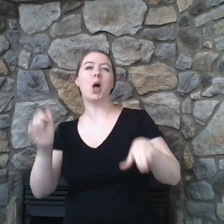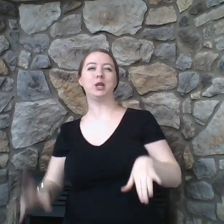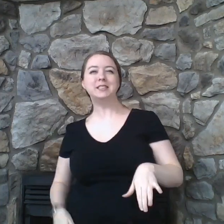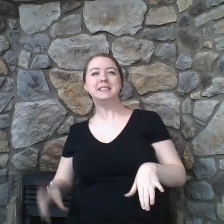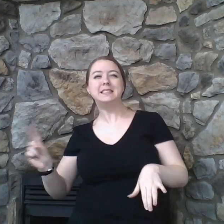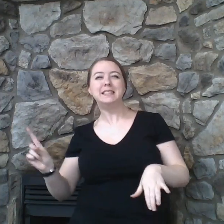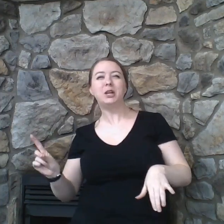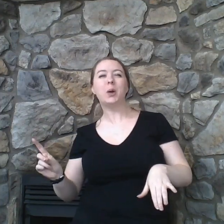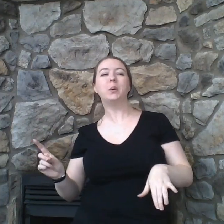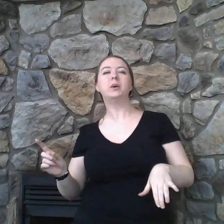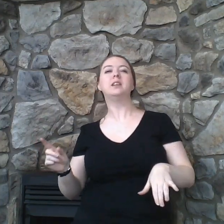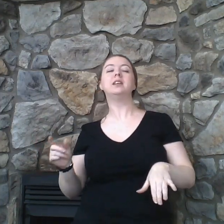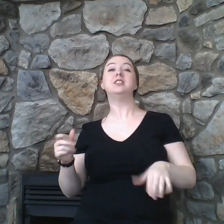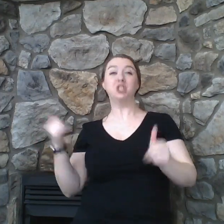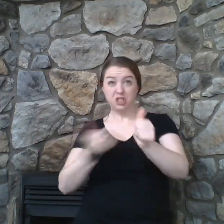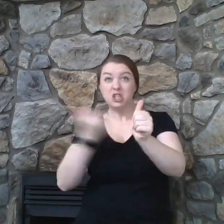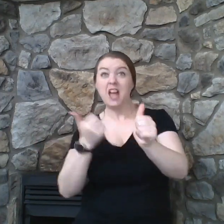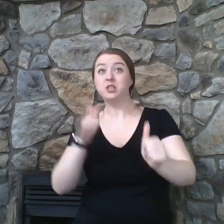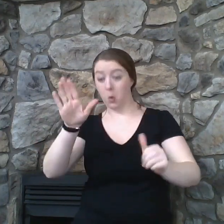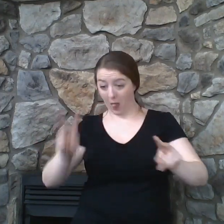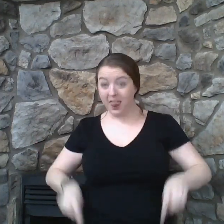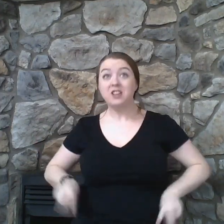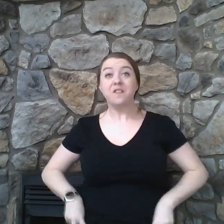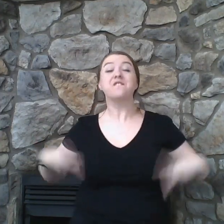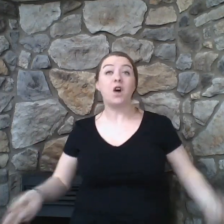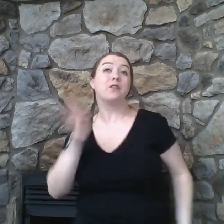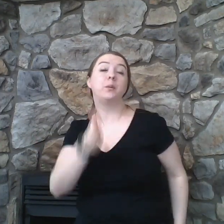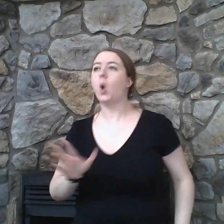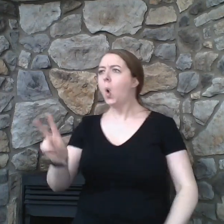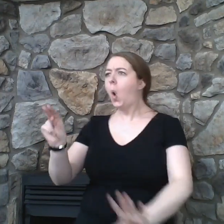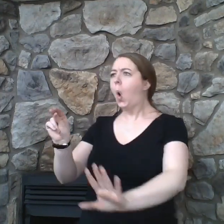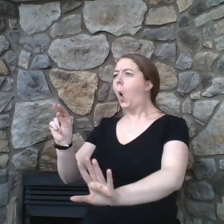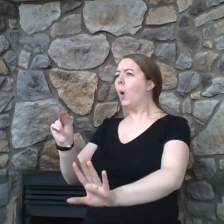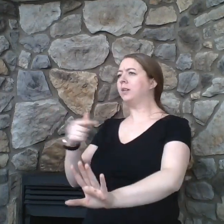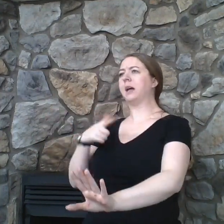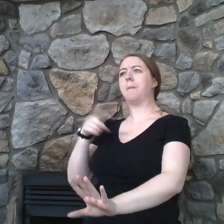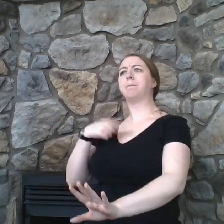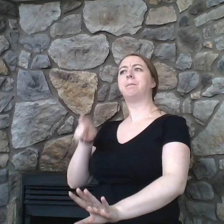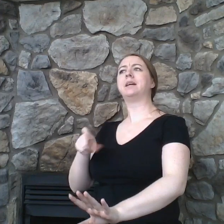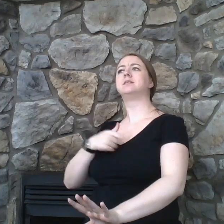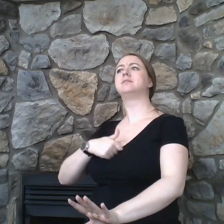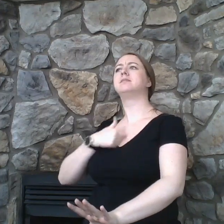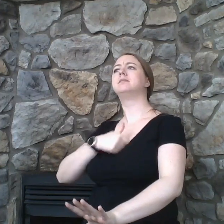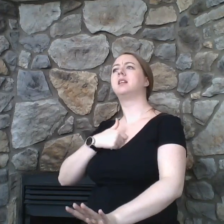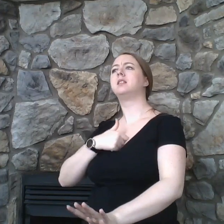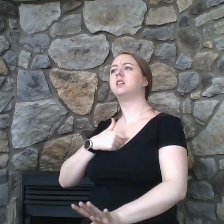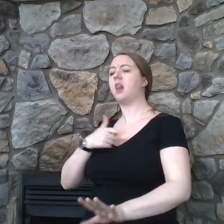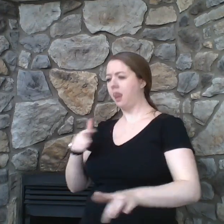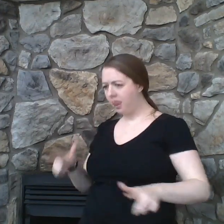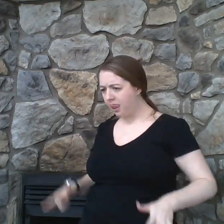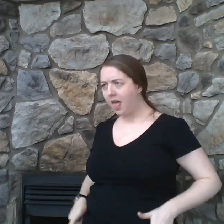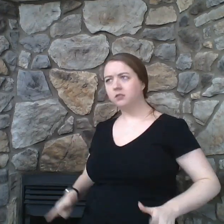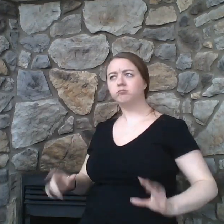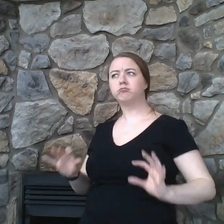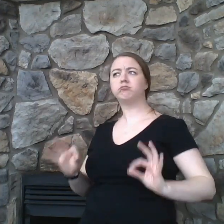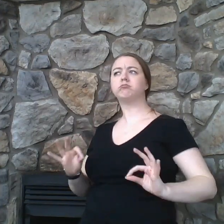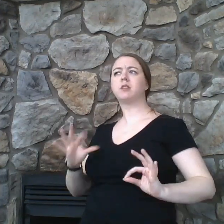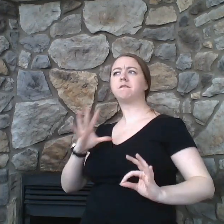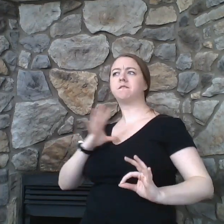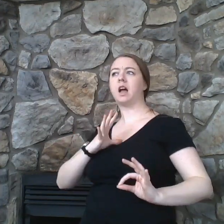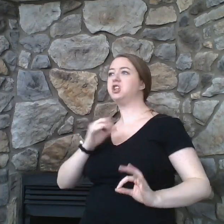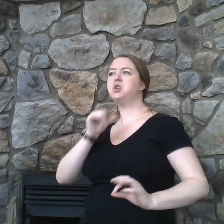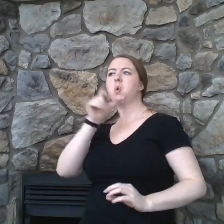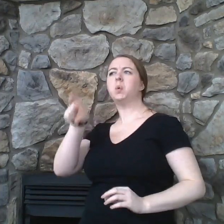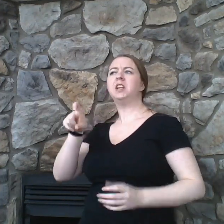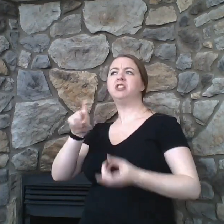whistle up Dingo and run your hind legs off." "No," said the Kangaroo, "I must apologize. Legs are legs, and